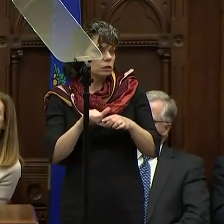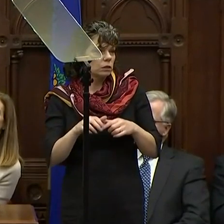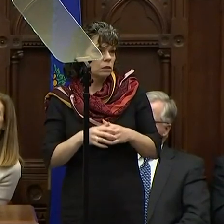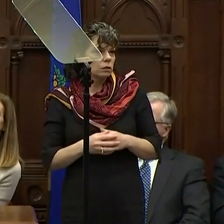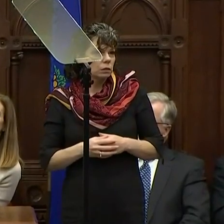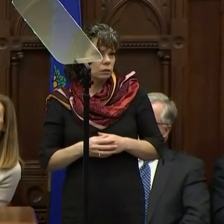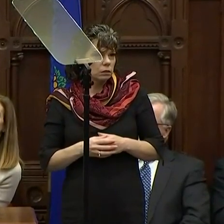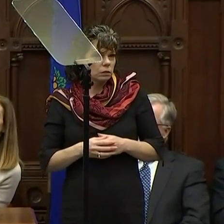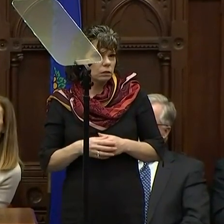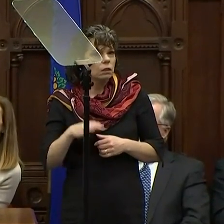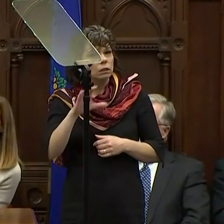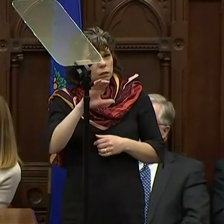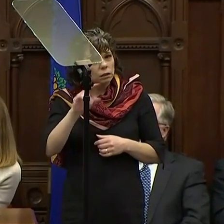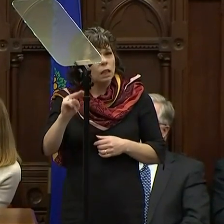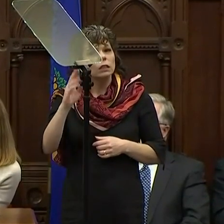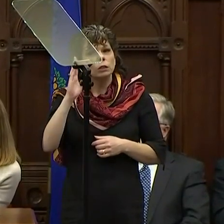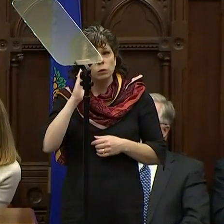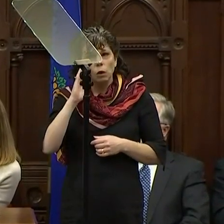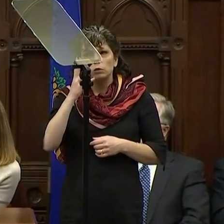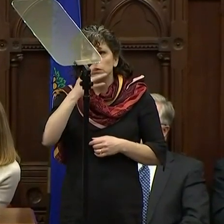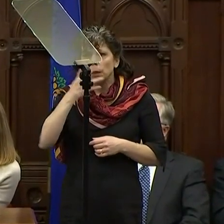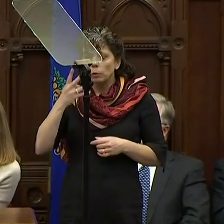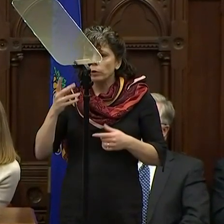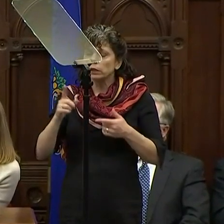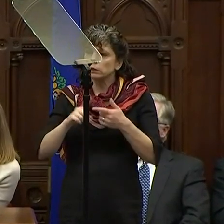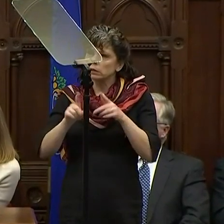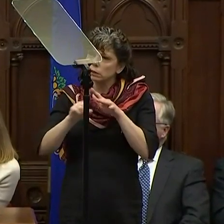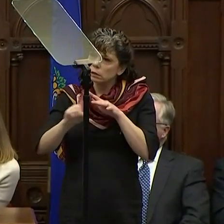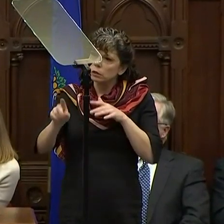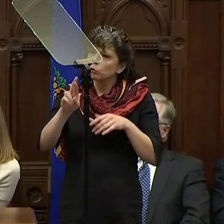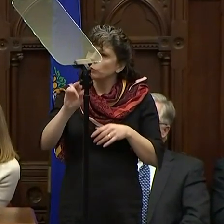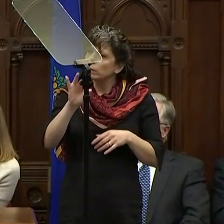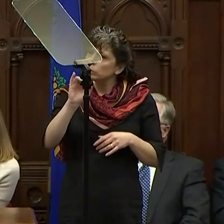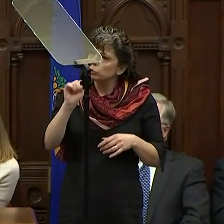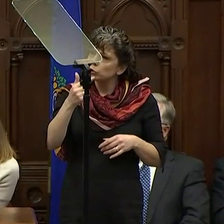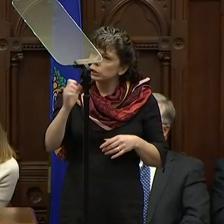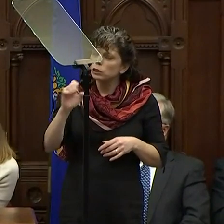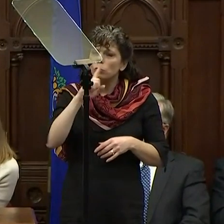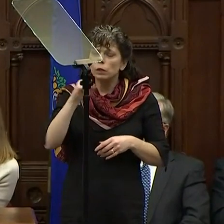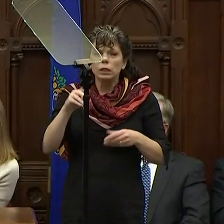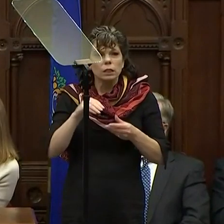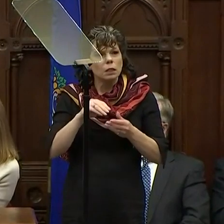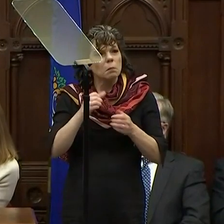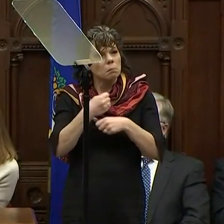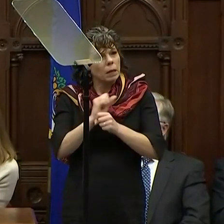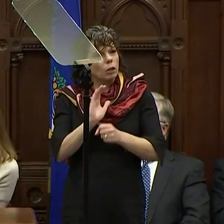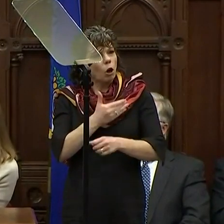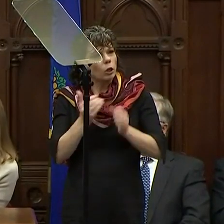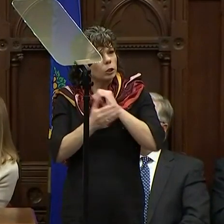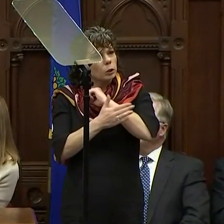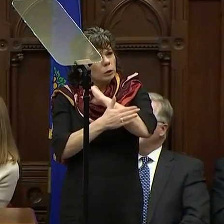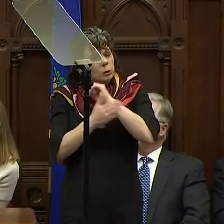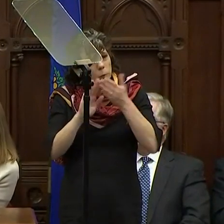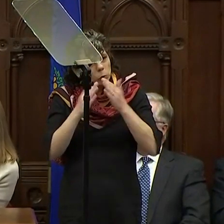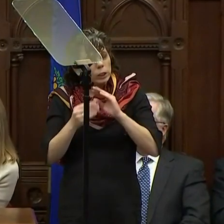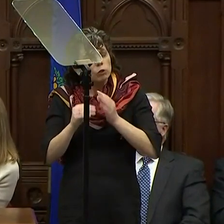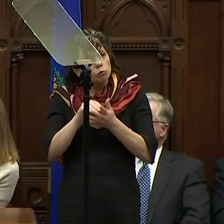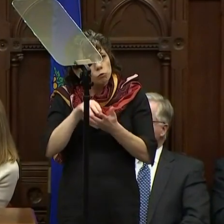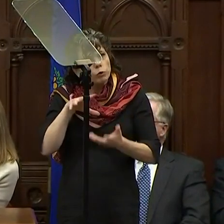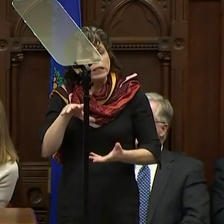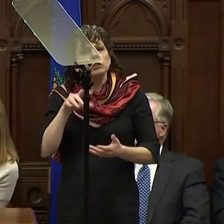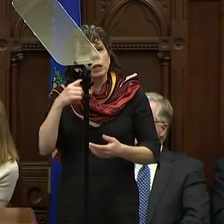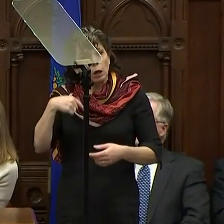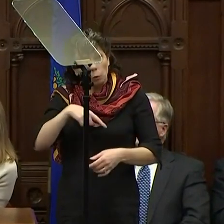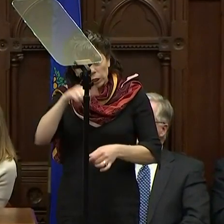And Connecticut knows immigrants and refugees enrich our community and make our state better, and we're going to remind them